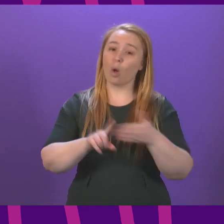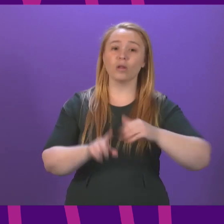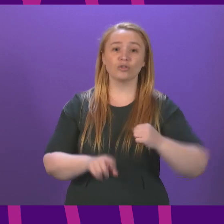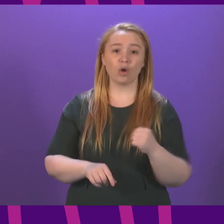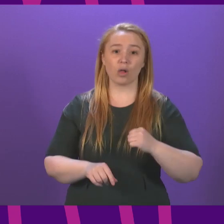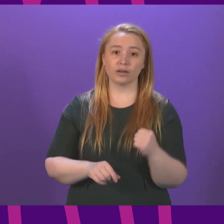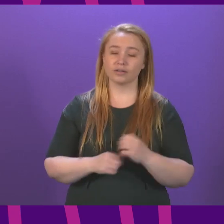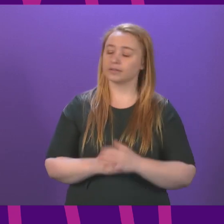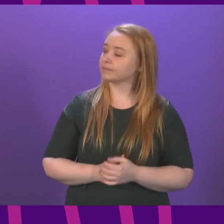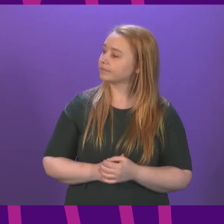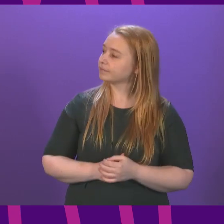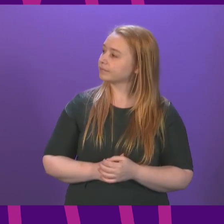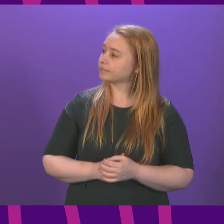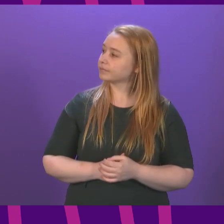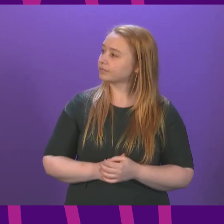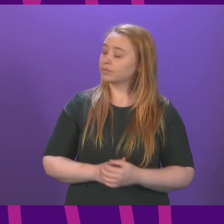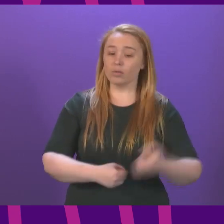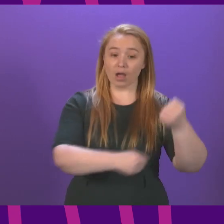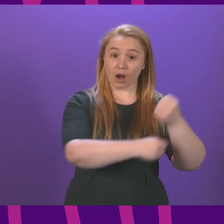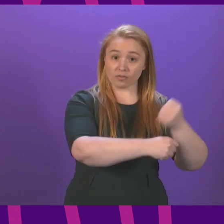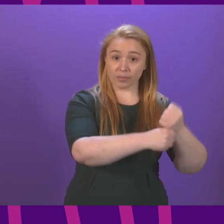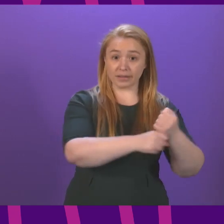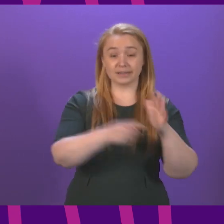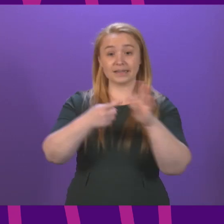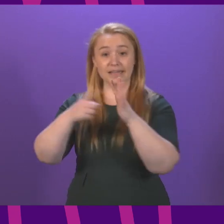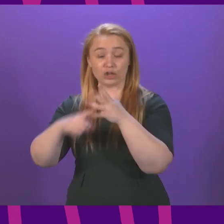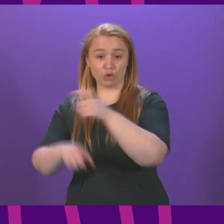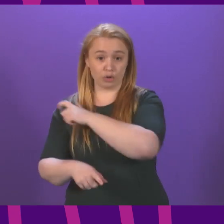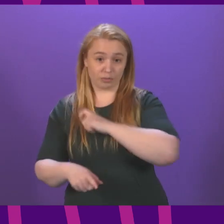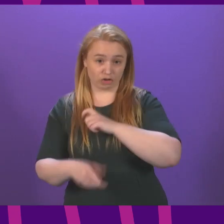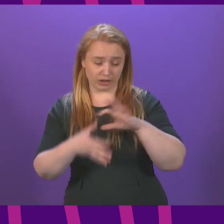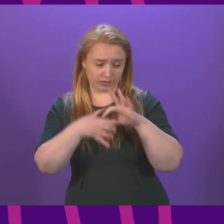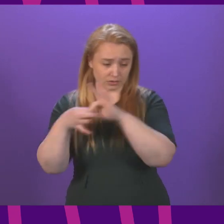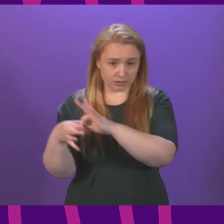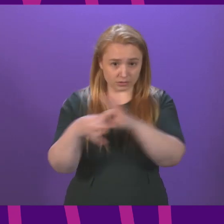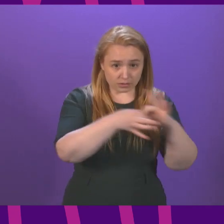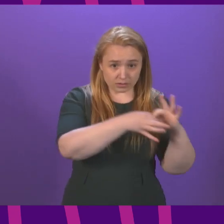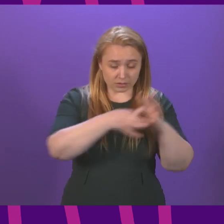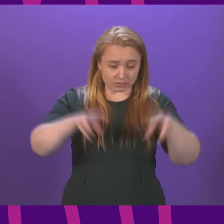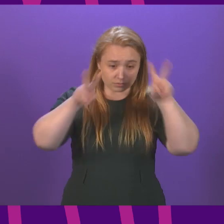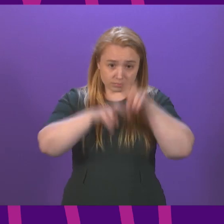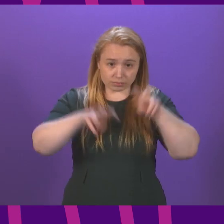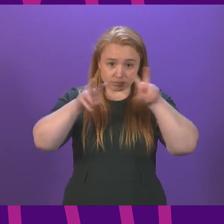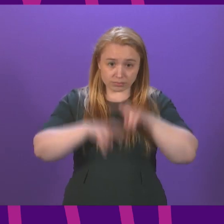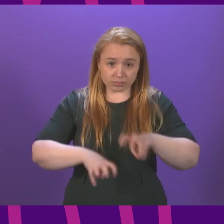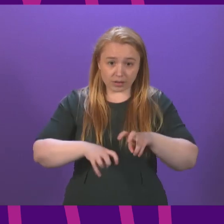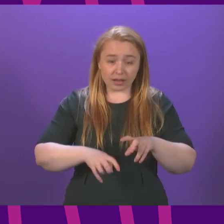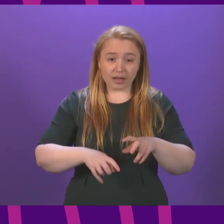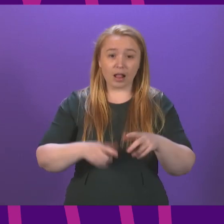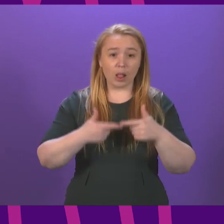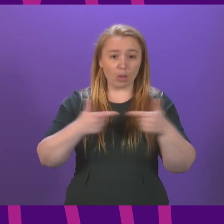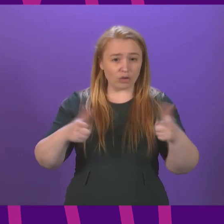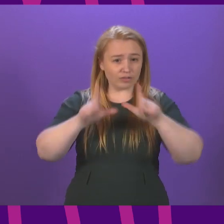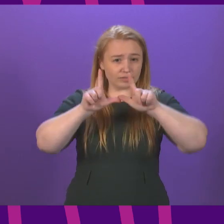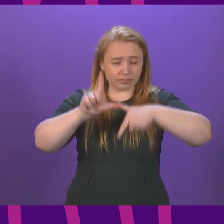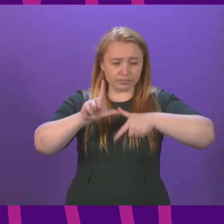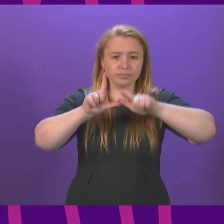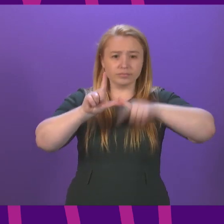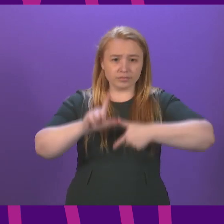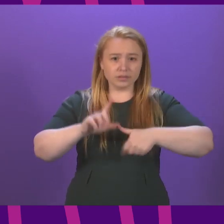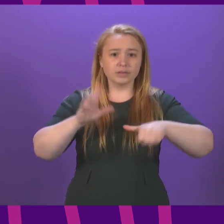are issues that the Scottish Government works closely with the European Commission on. Clearly, these are often highly technical matters, but we